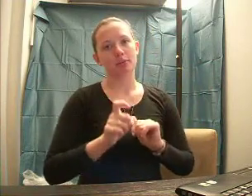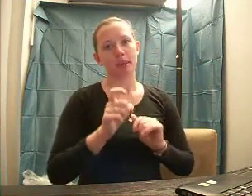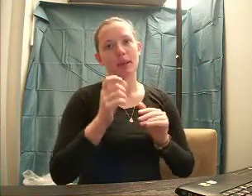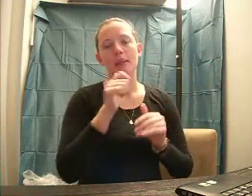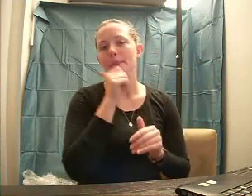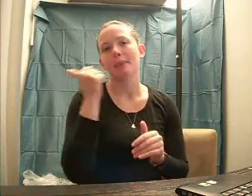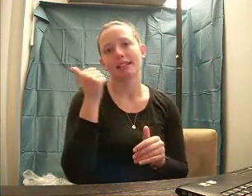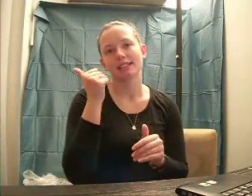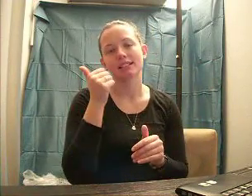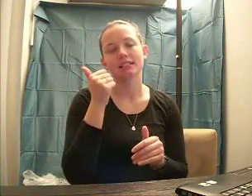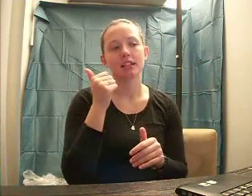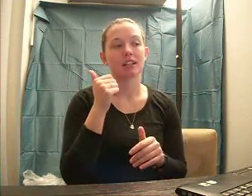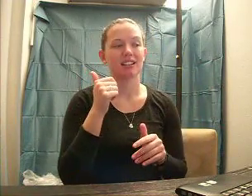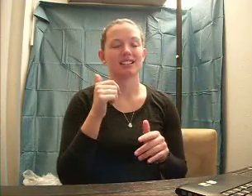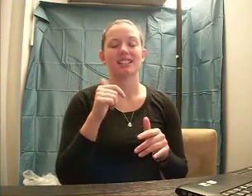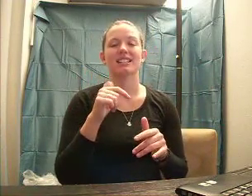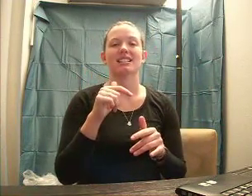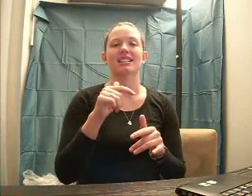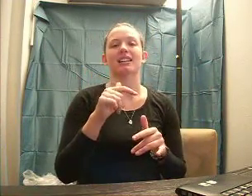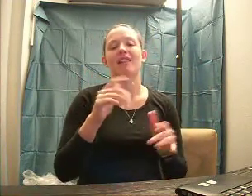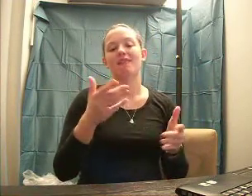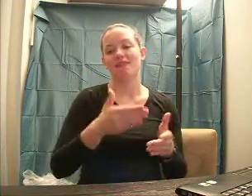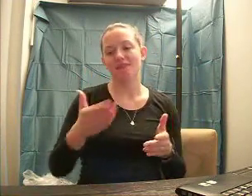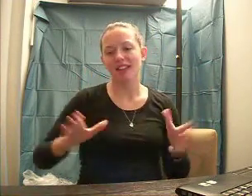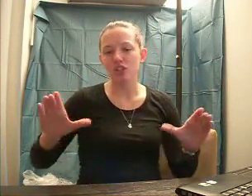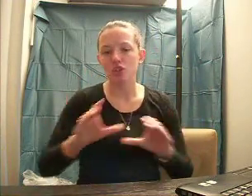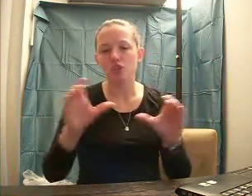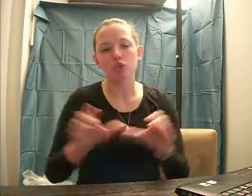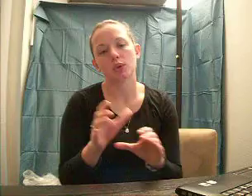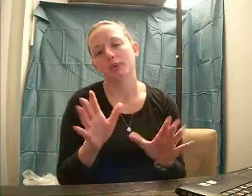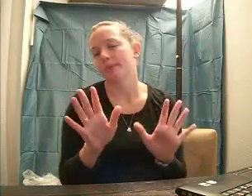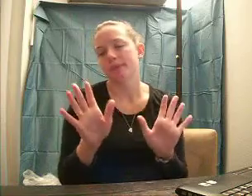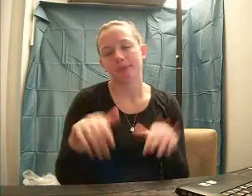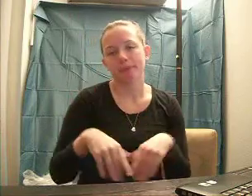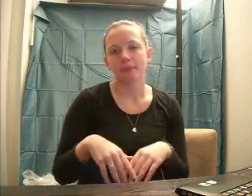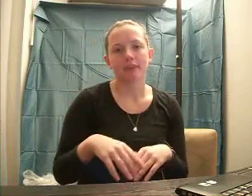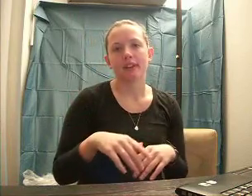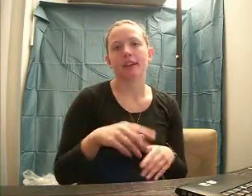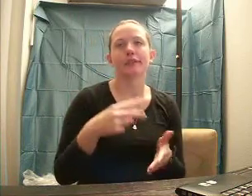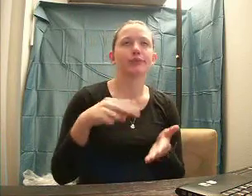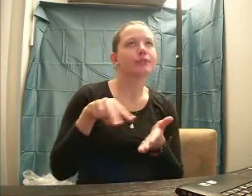Tasks are symbolic. I want to drink, I want to dance. But the movement system has to track 600